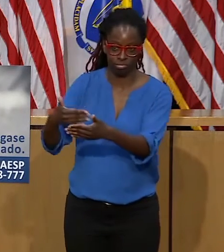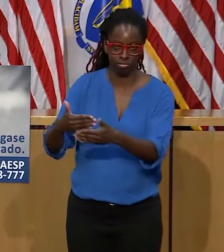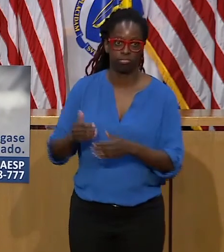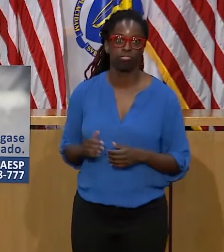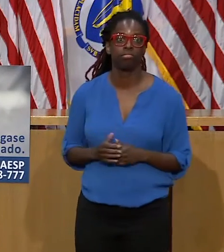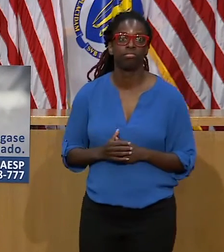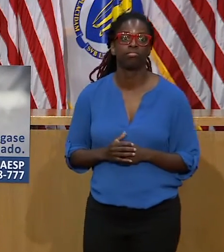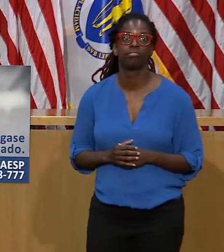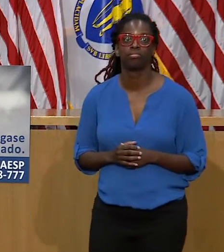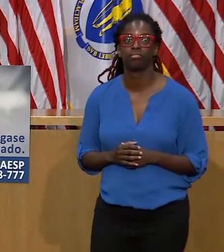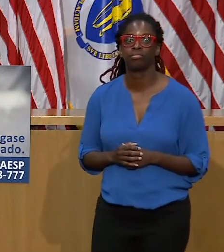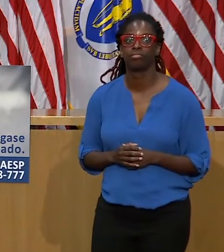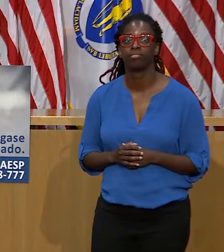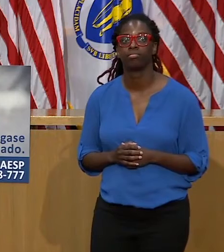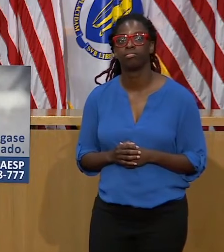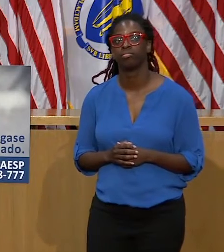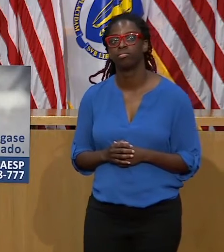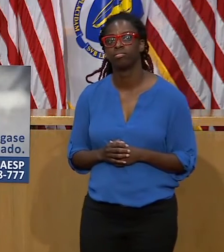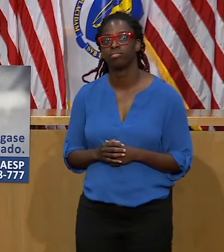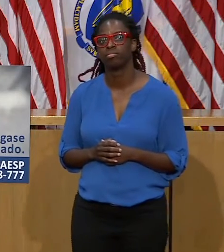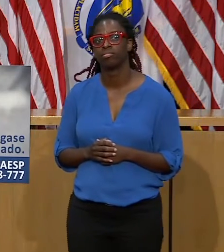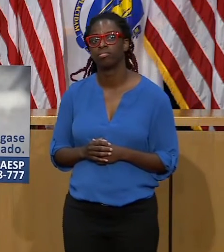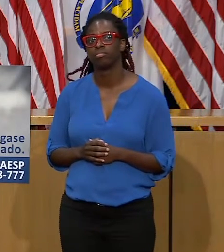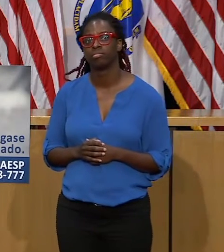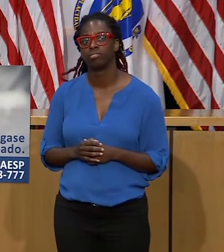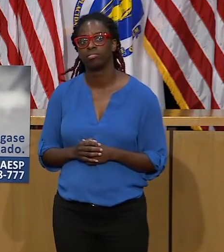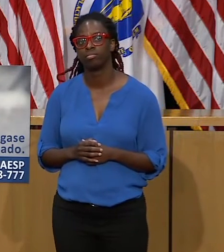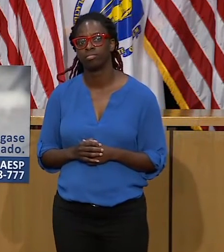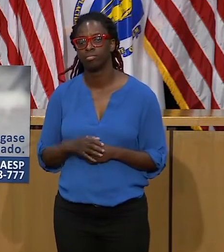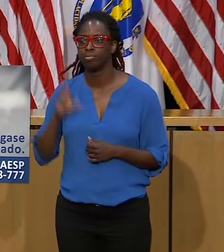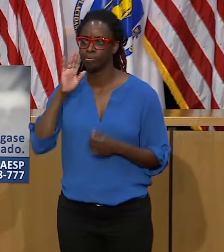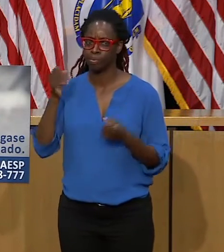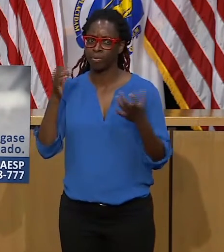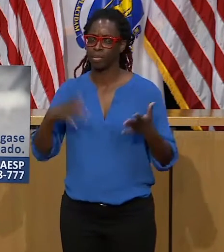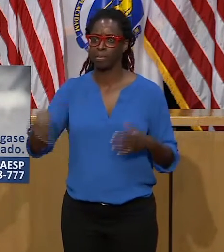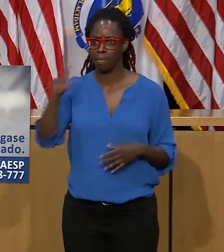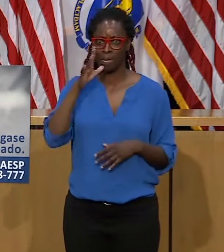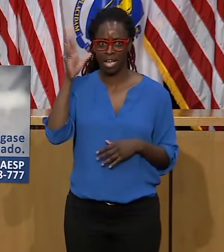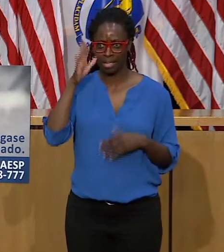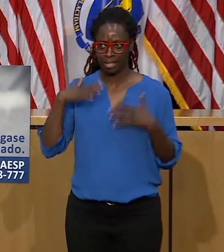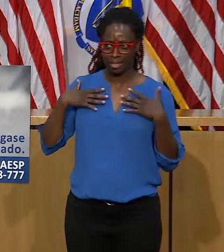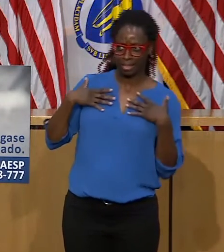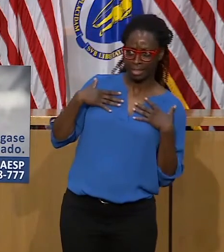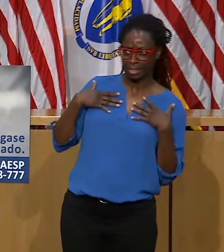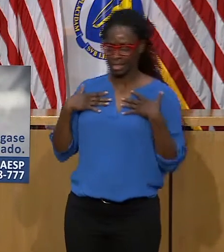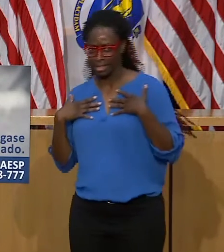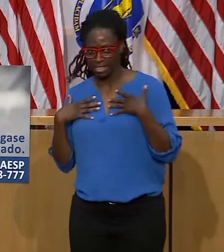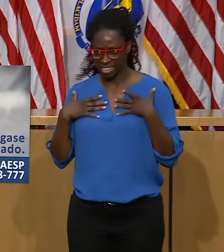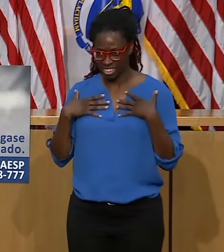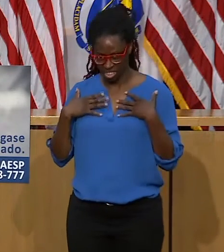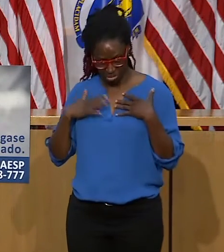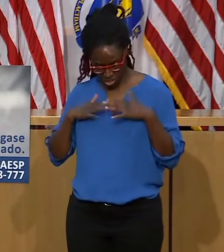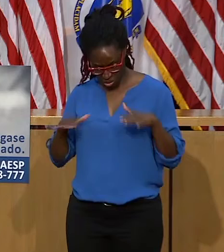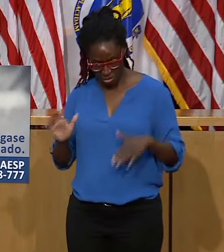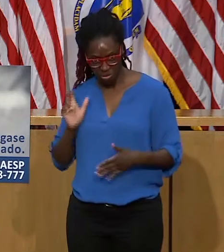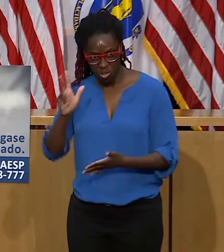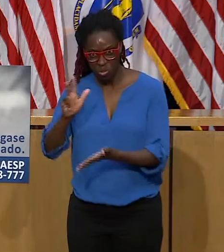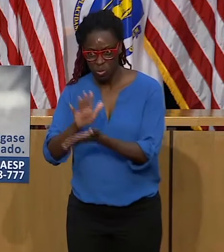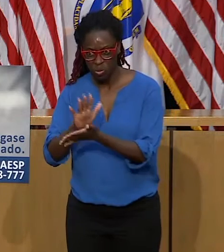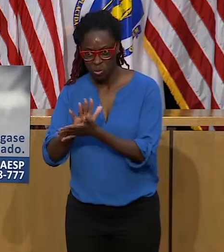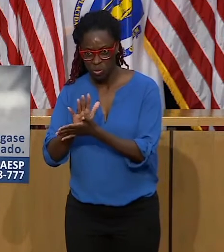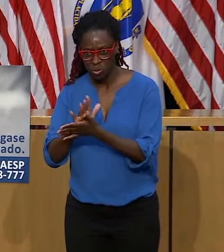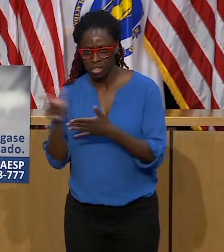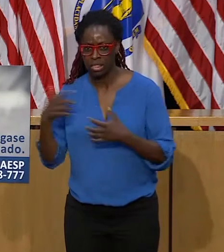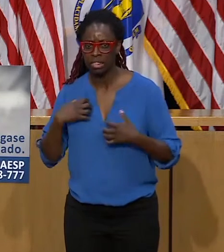there will be some hesitation and fear about resuming in-person learning. It is our belief that the